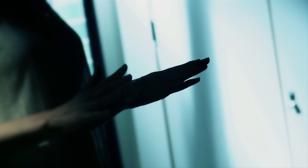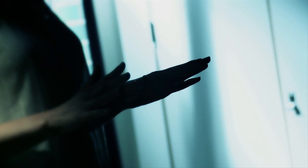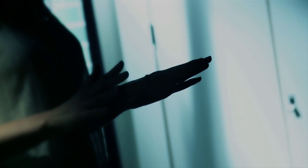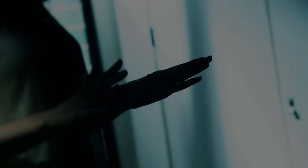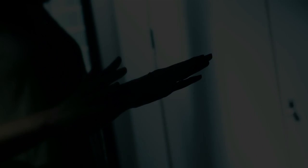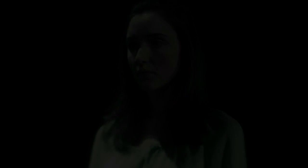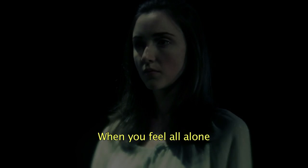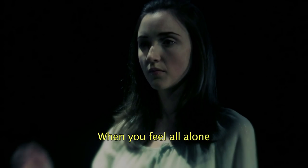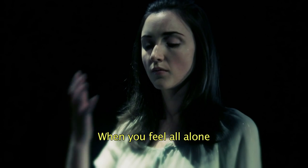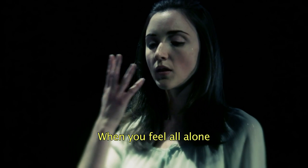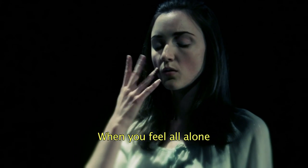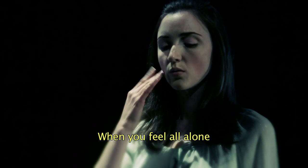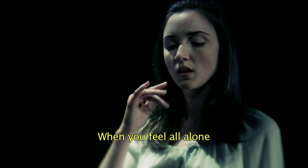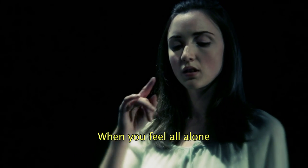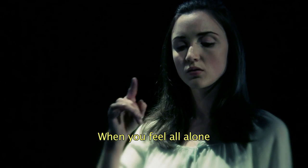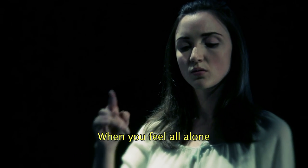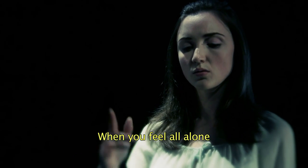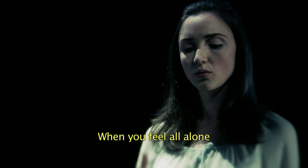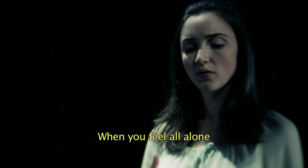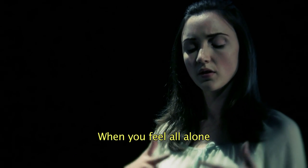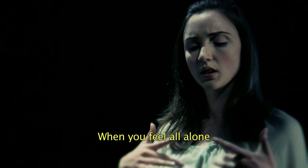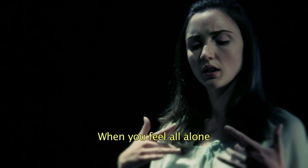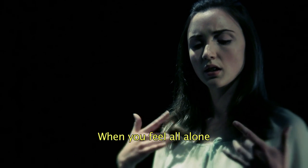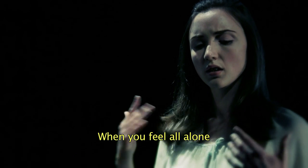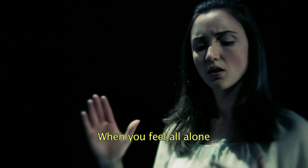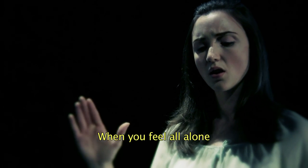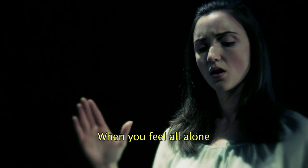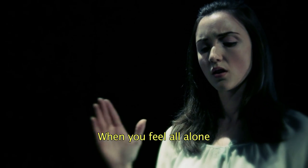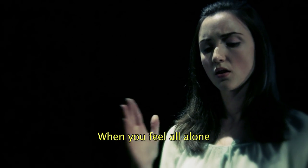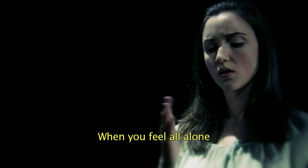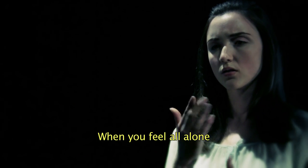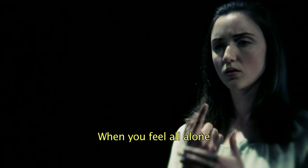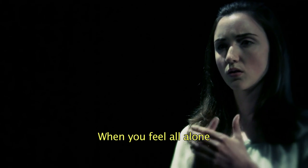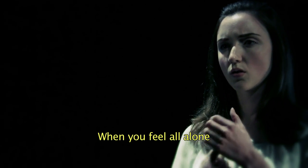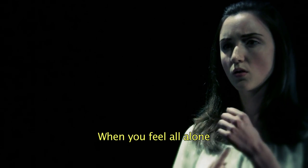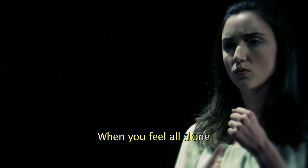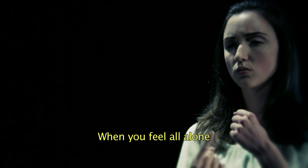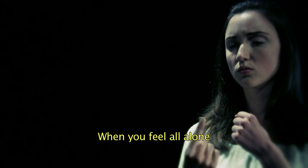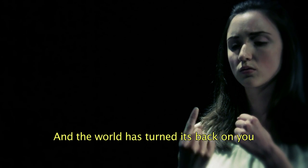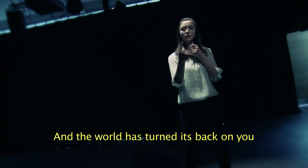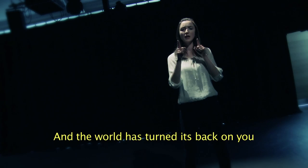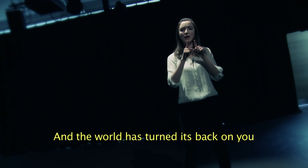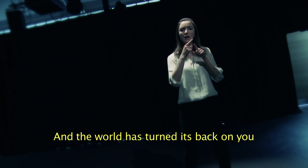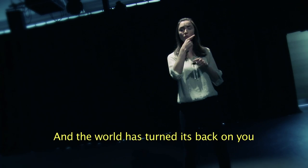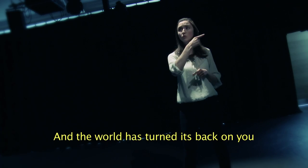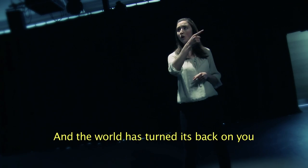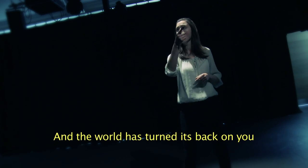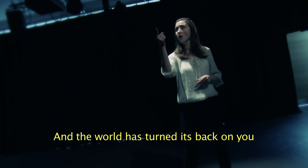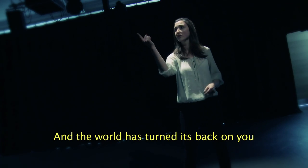When you feel all alone And the world has